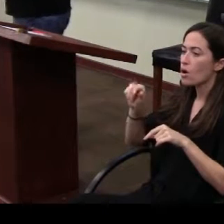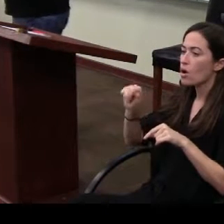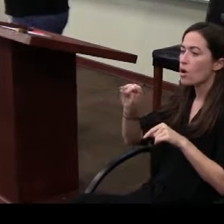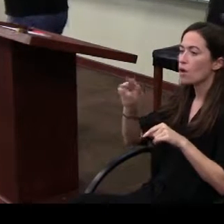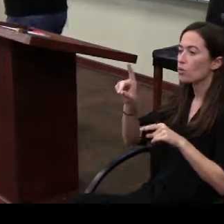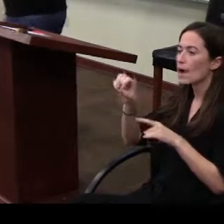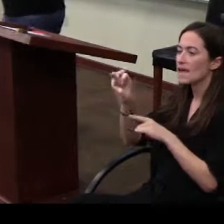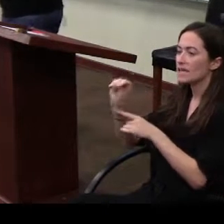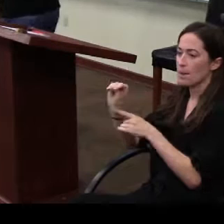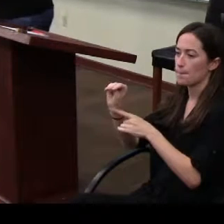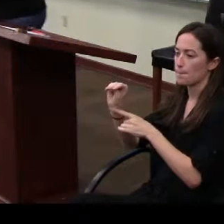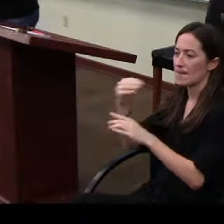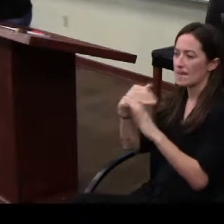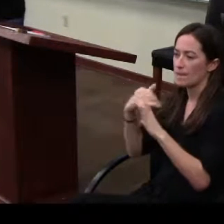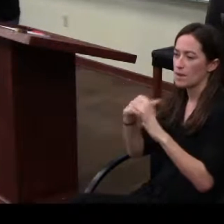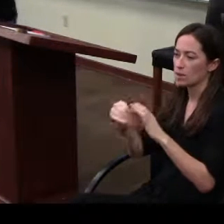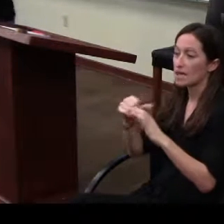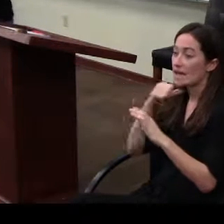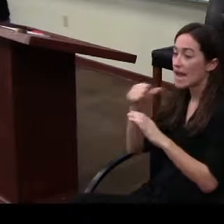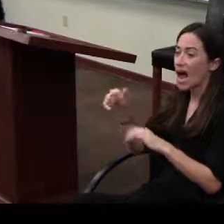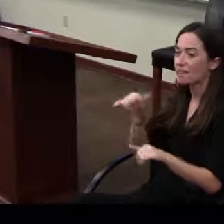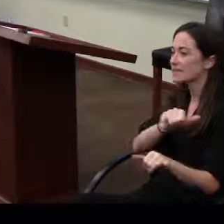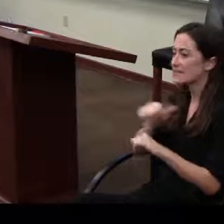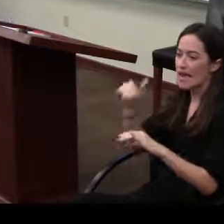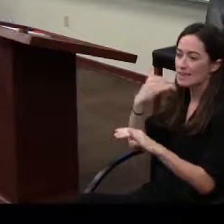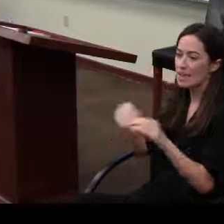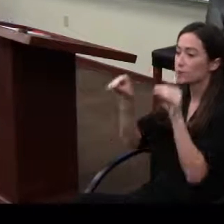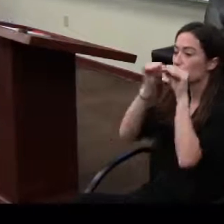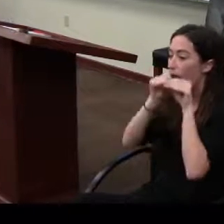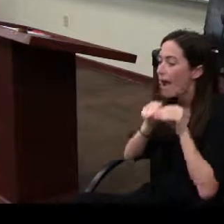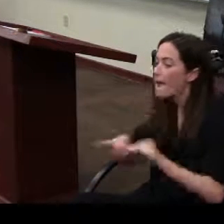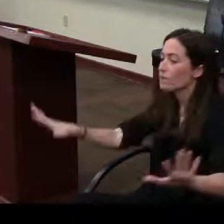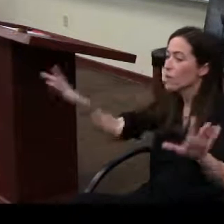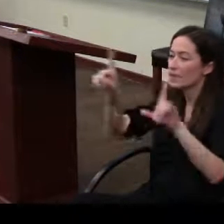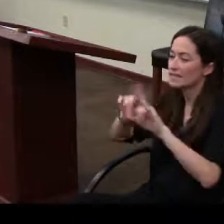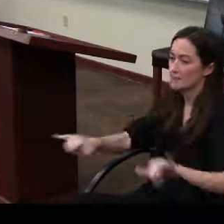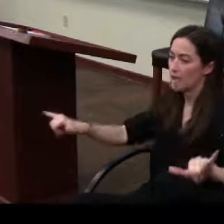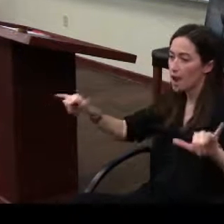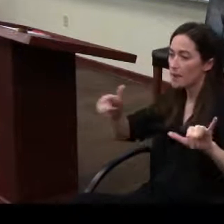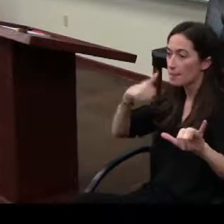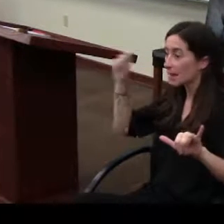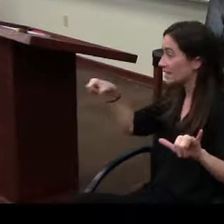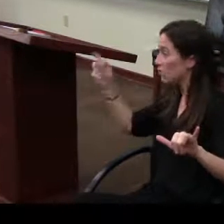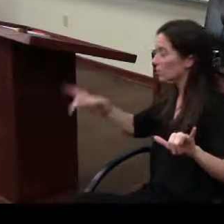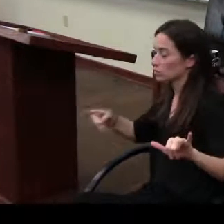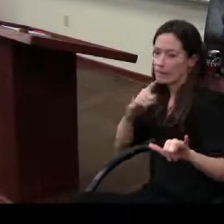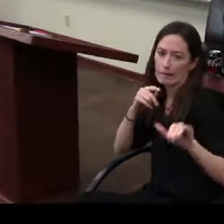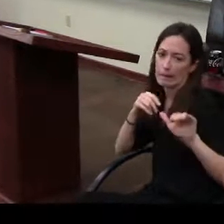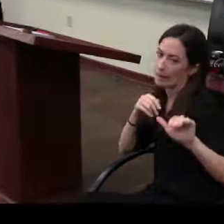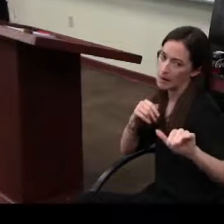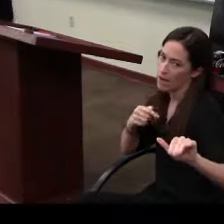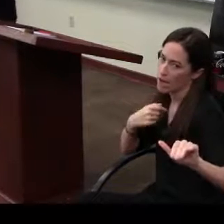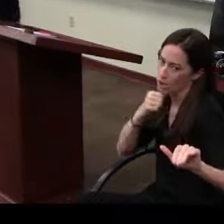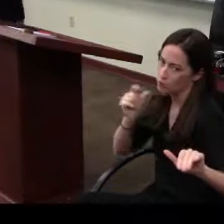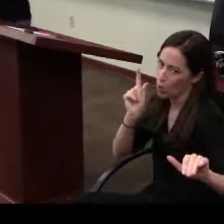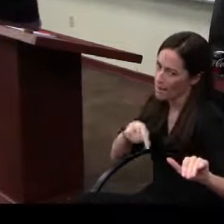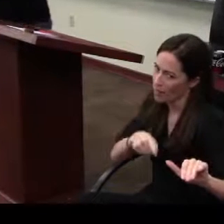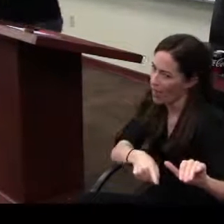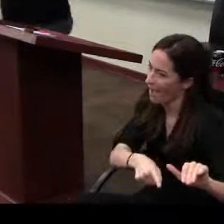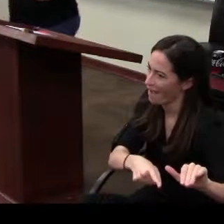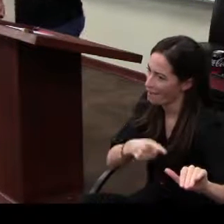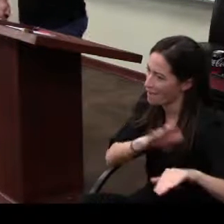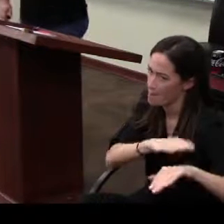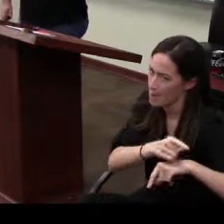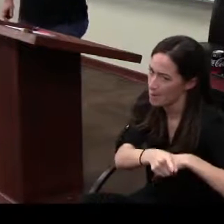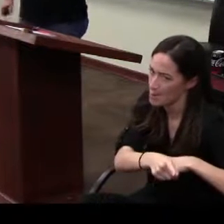send everybody the same email at the same time. Because they're going to pop up and they're going to go, Bob, I got suckered. Don't click on that. All right? You want to test